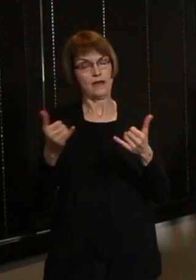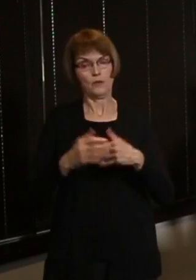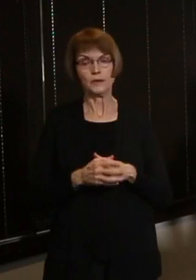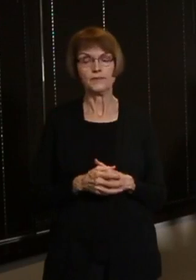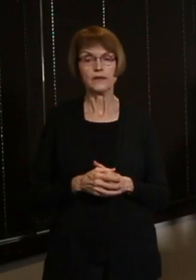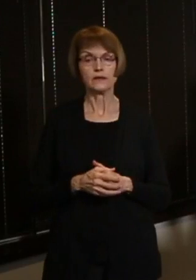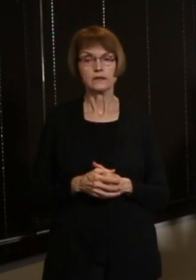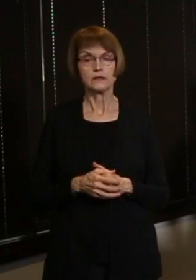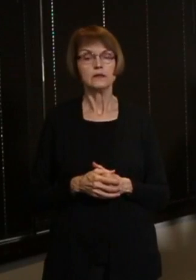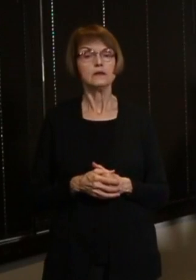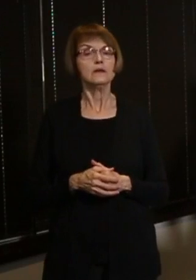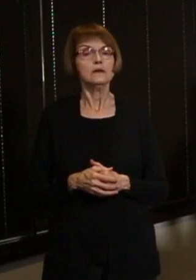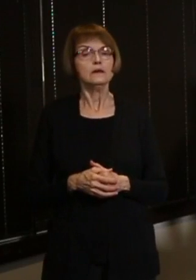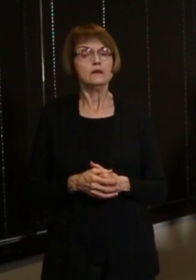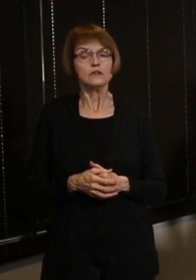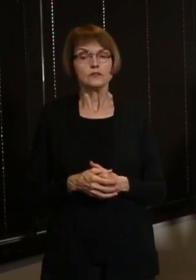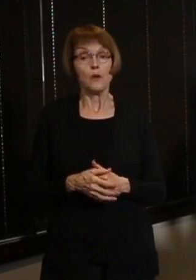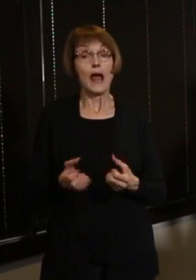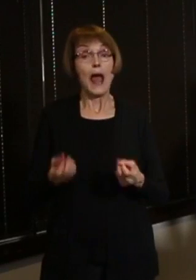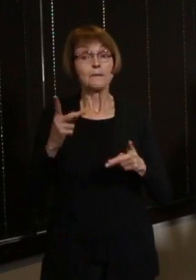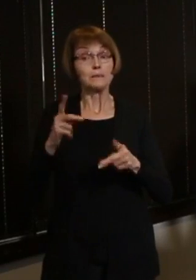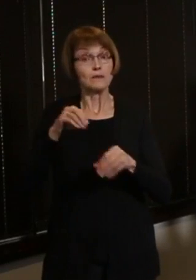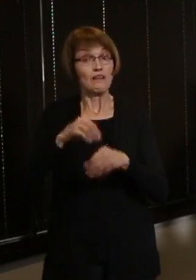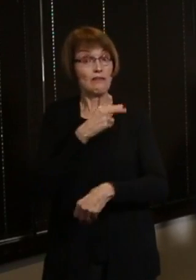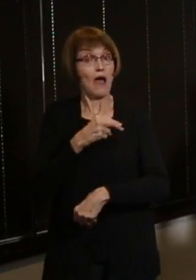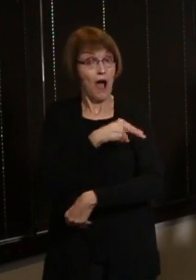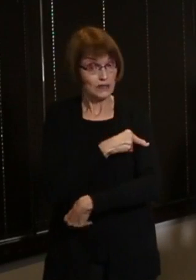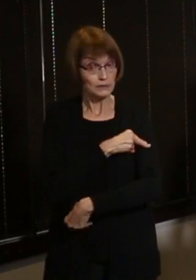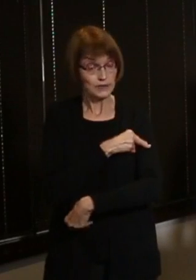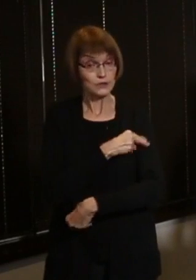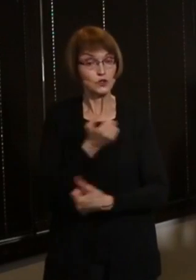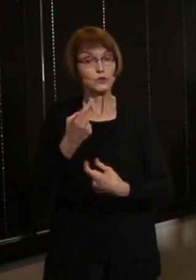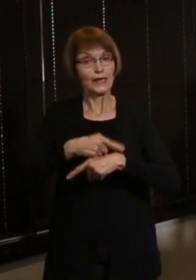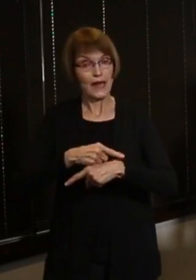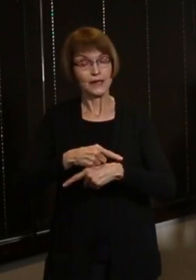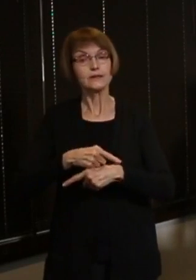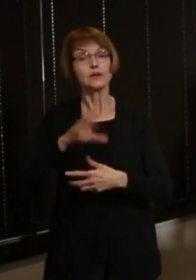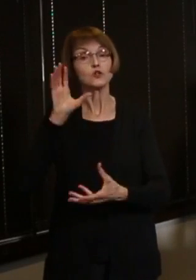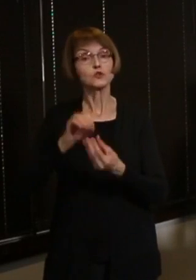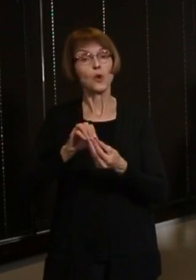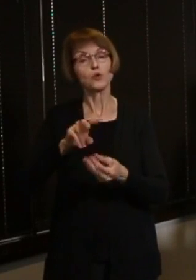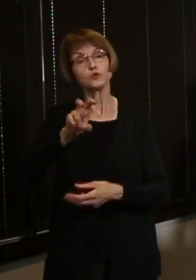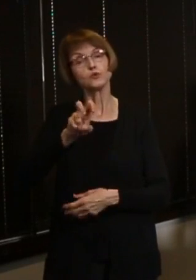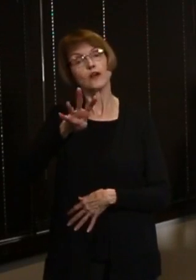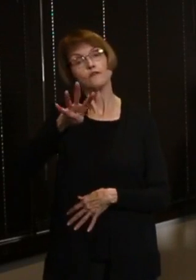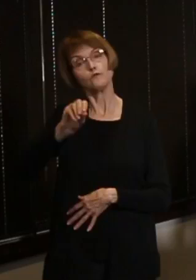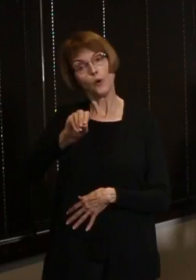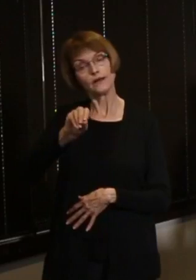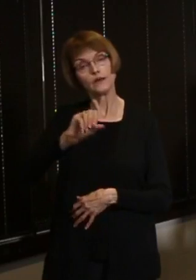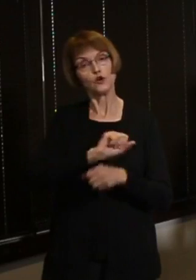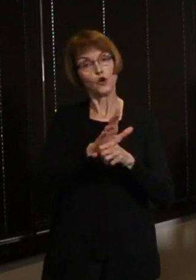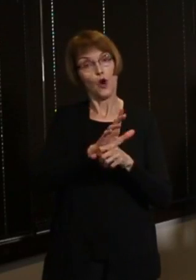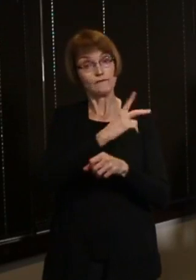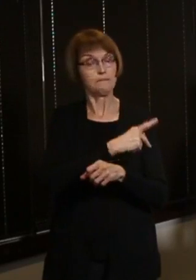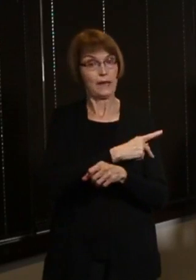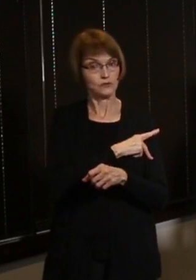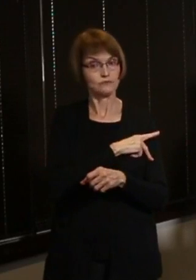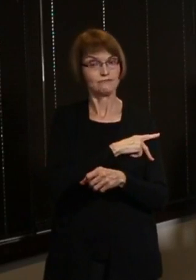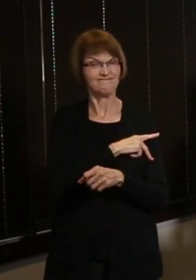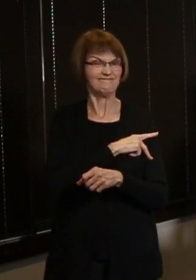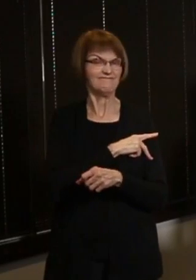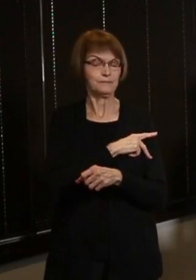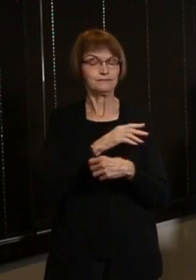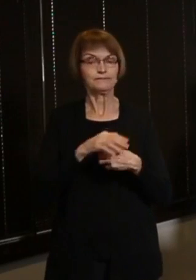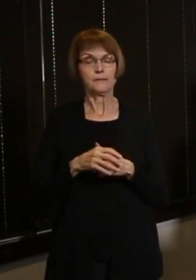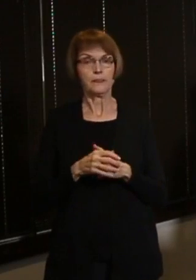As far as hospitalizations are concerned, today we're reporting 240 COVID patients